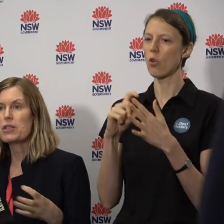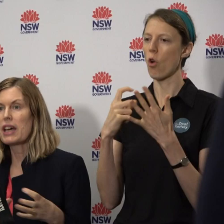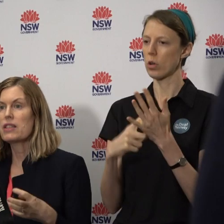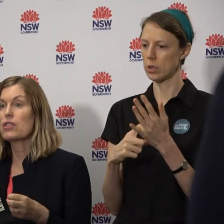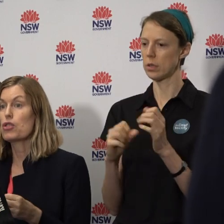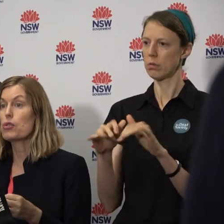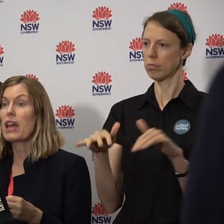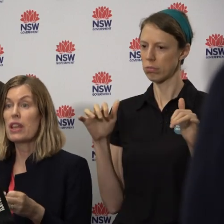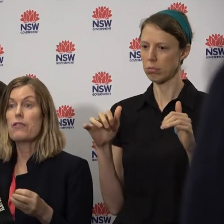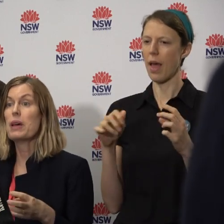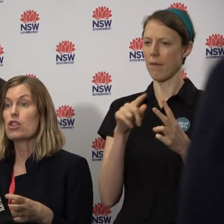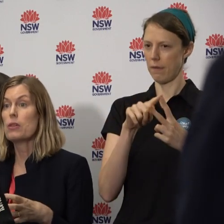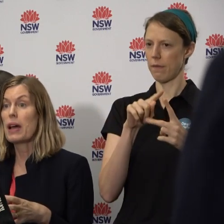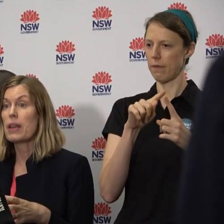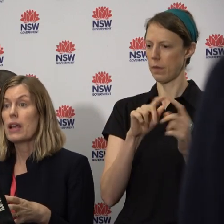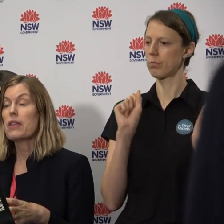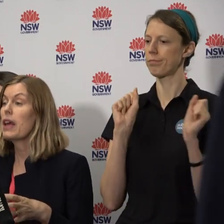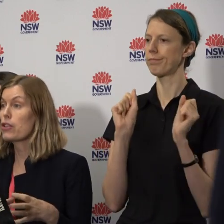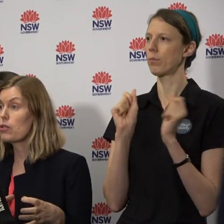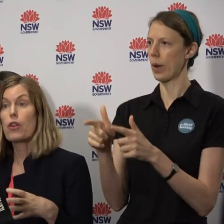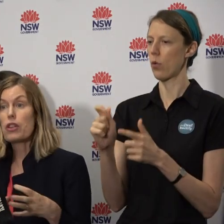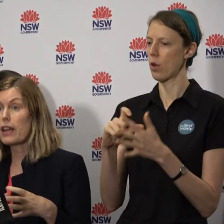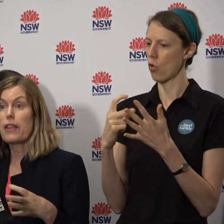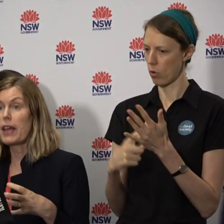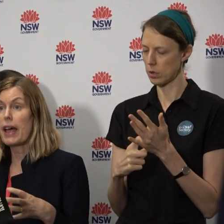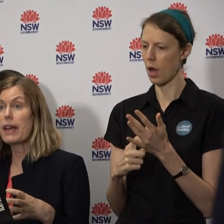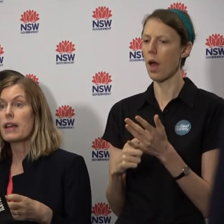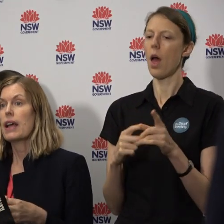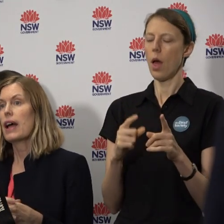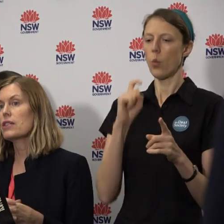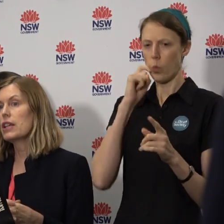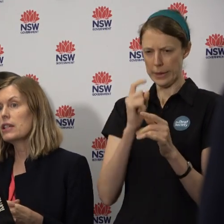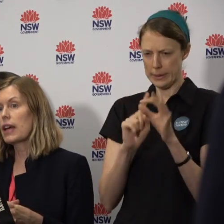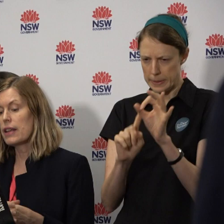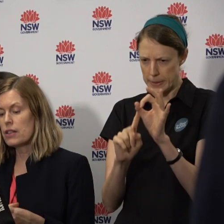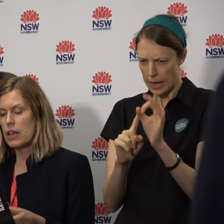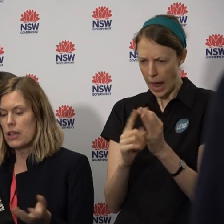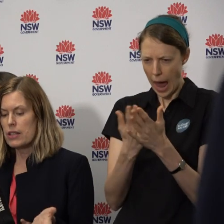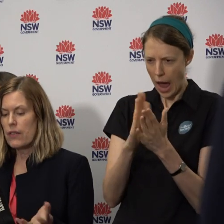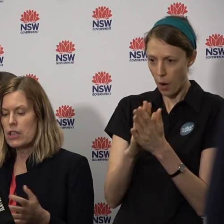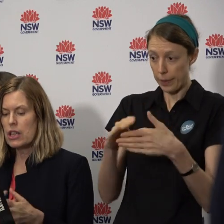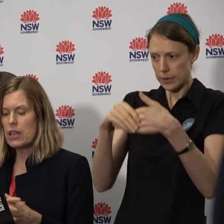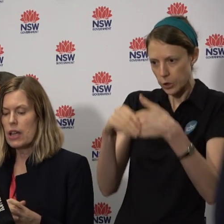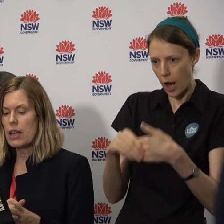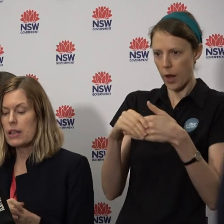re-interviewing those cases to gather information about the nature of contact that they had. As I indicated,